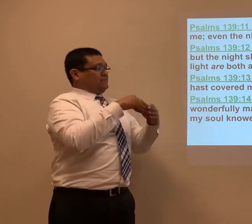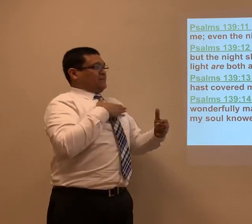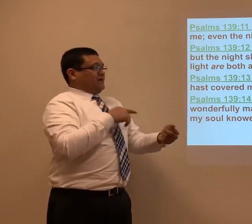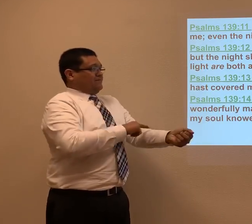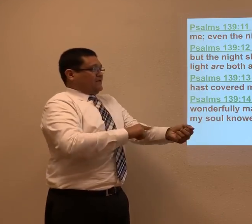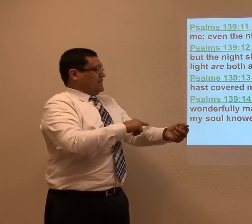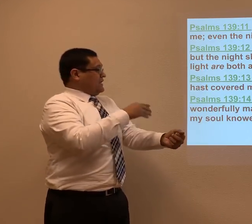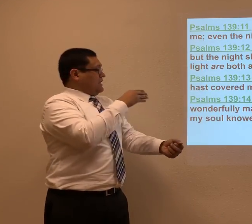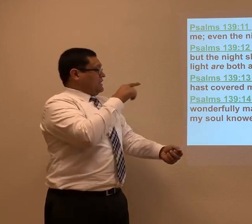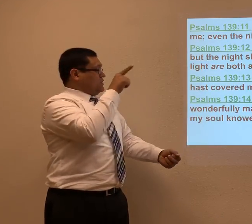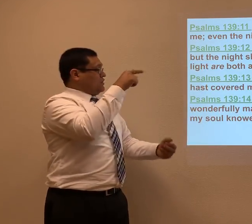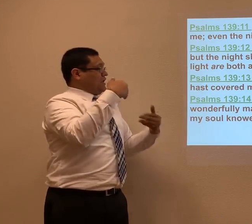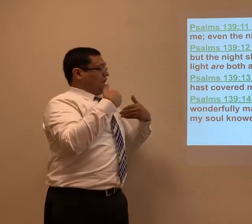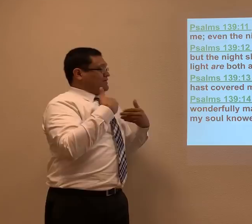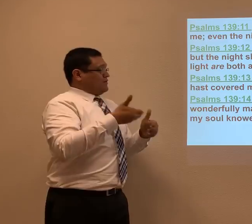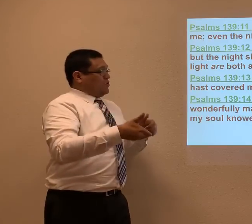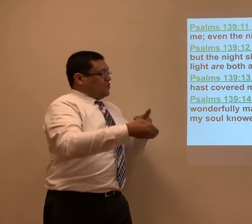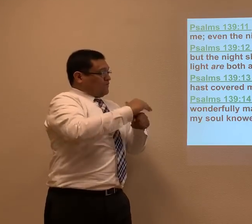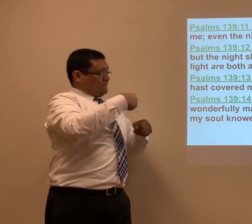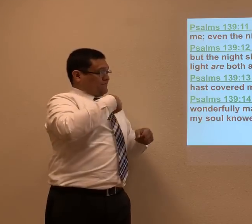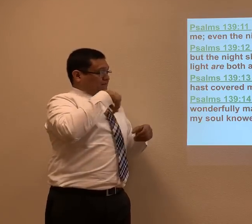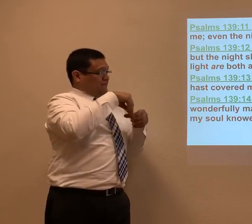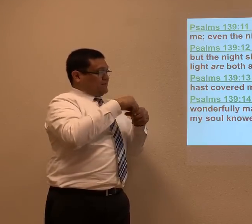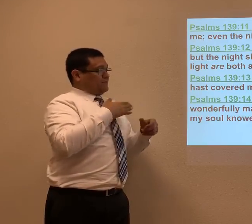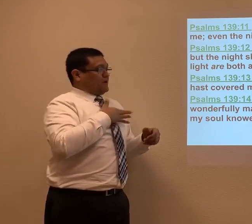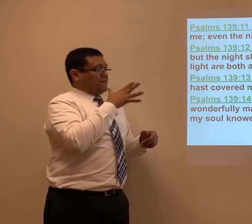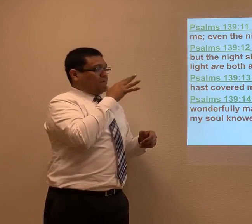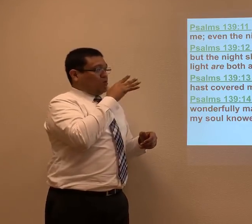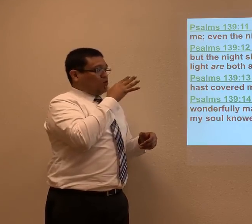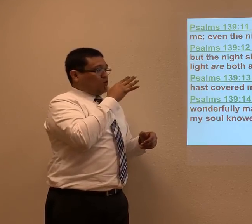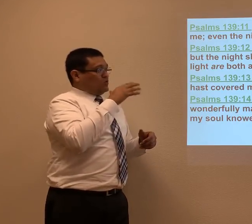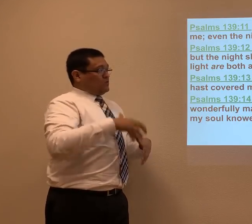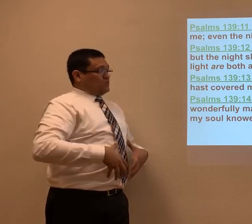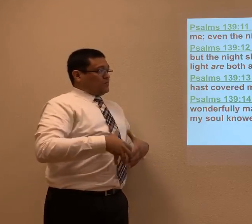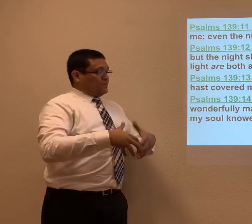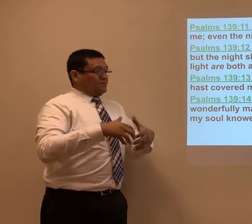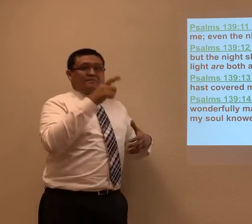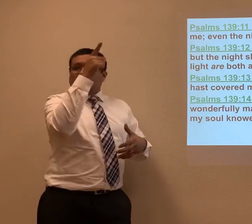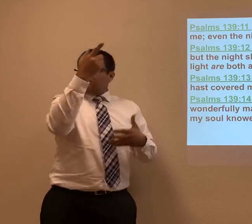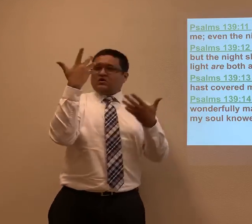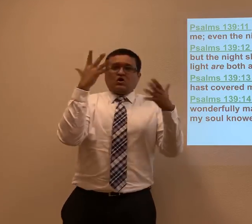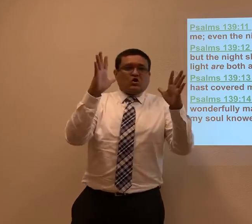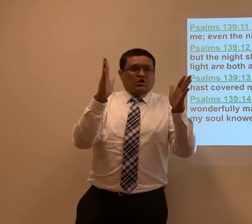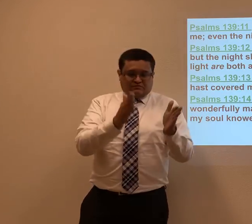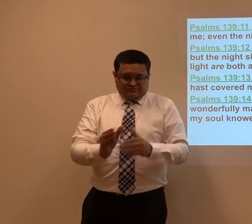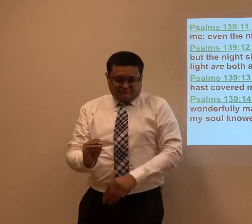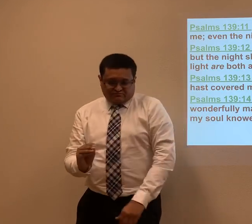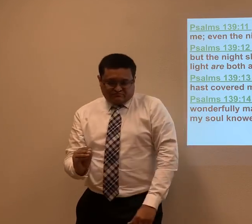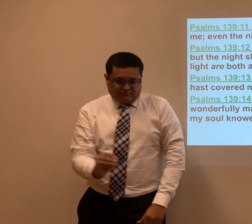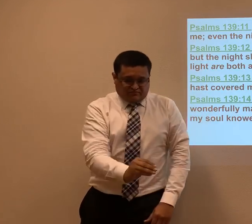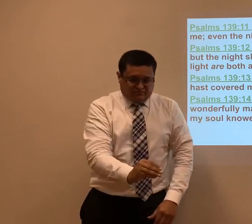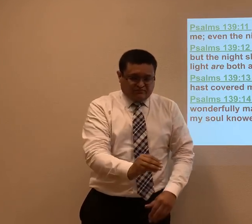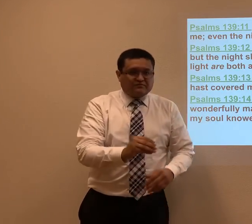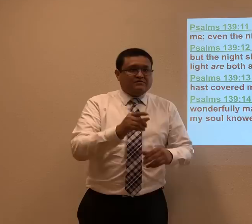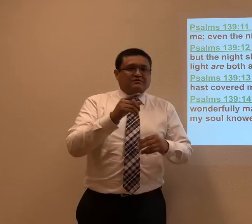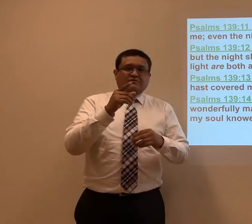for thou hast possessed my reins, thou hast covered me in my mother's womb. So God had